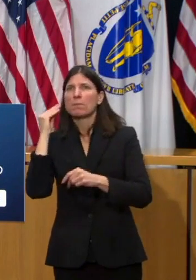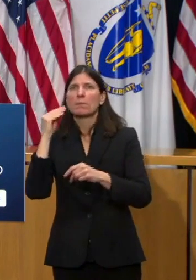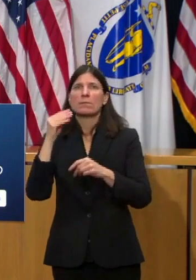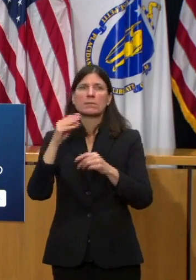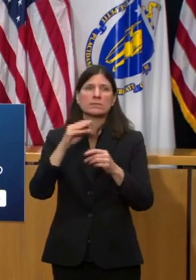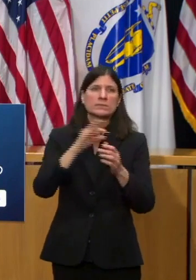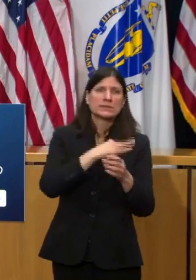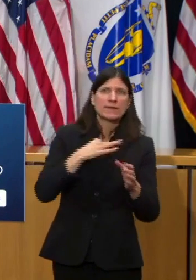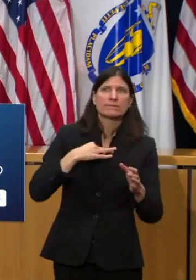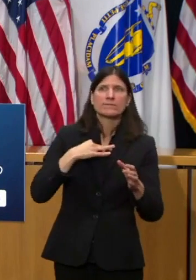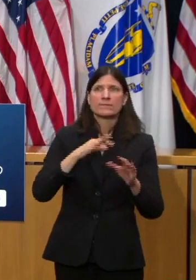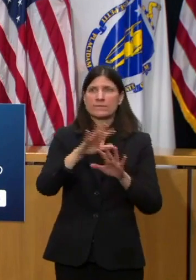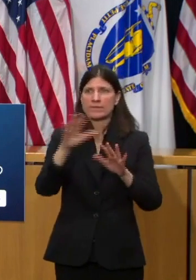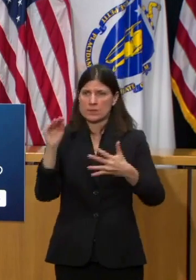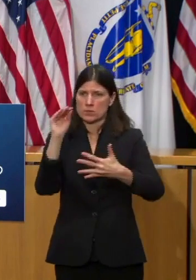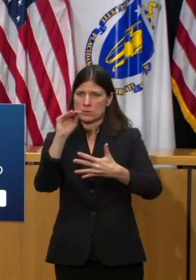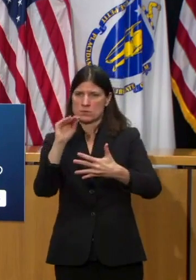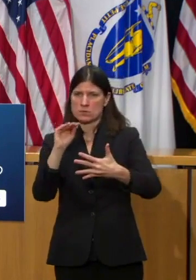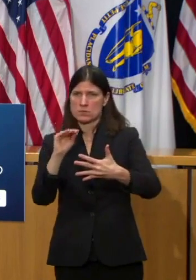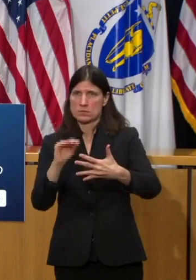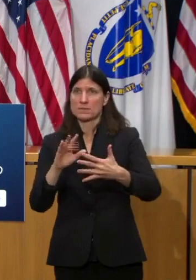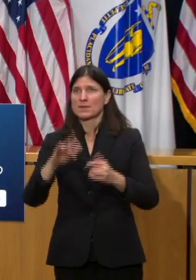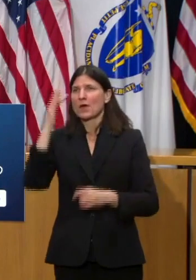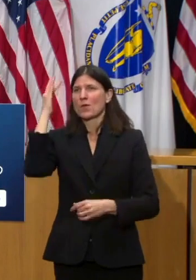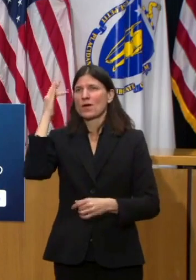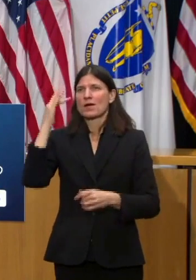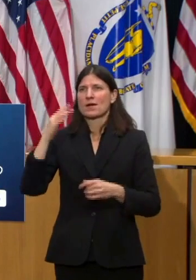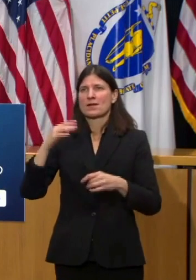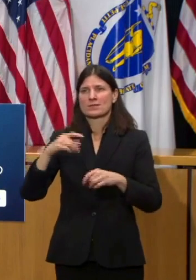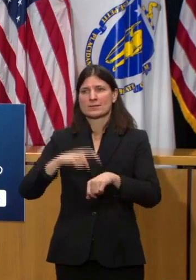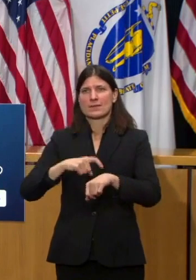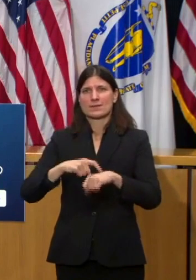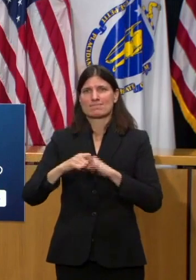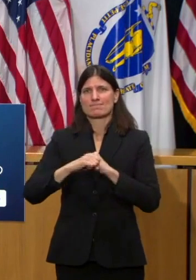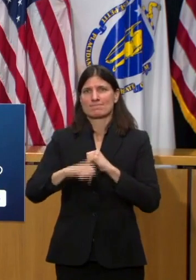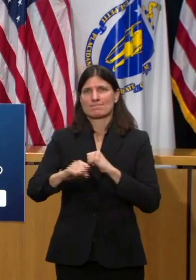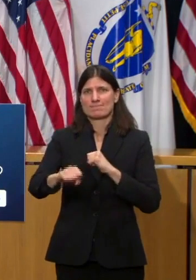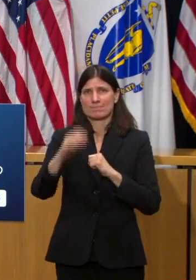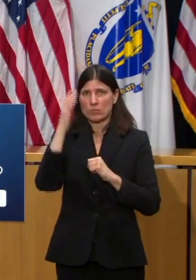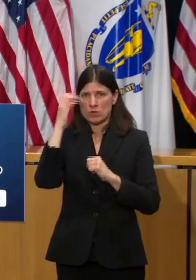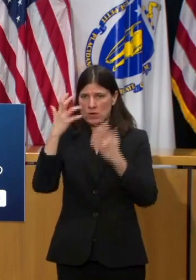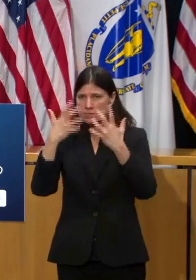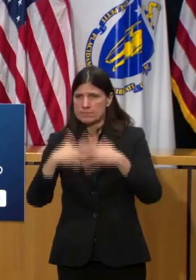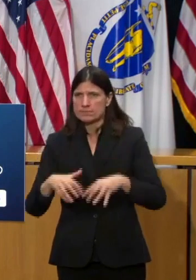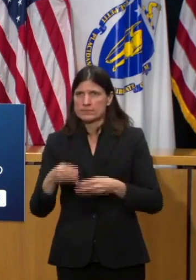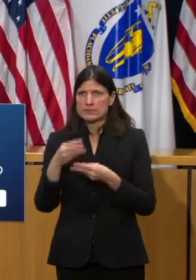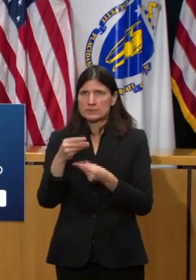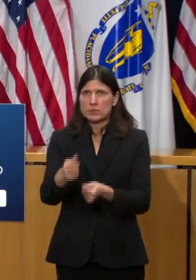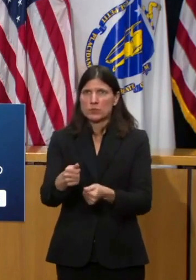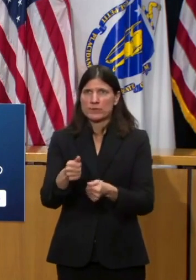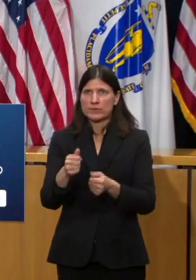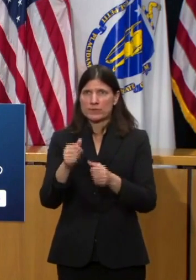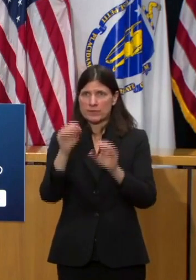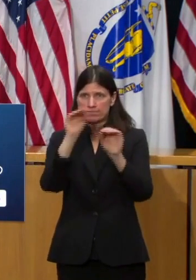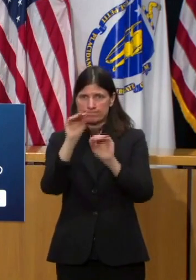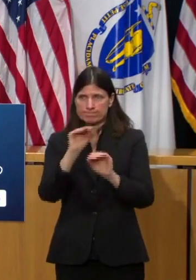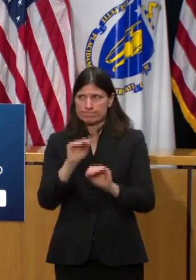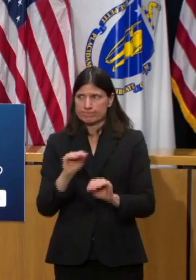But we got 90% of our residents in SNFs vaccinated, and I think almost 70%,